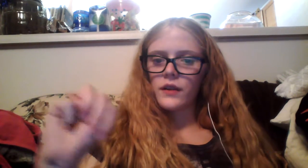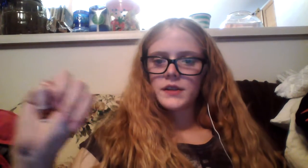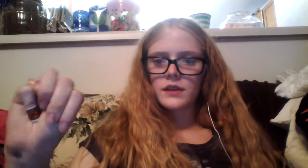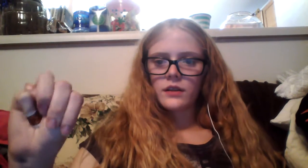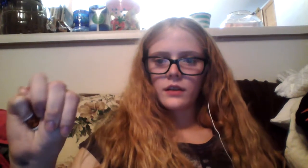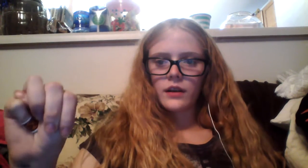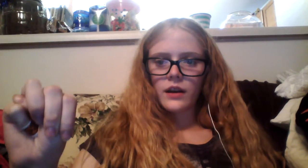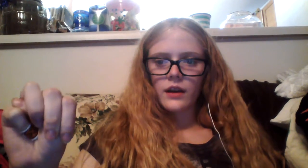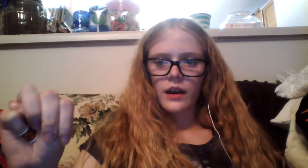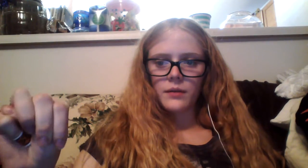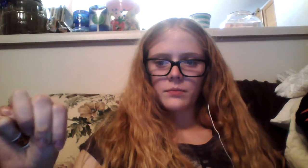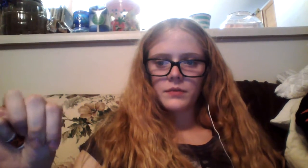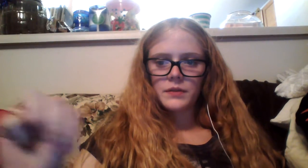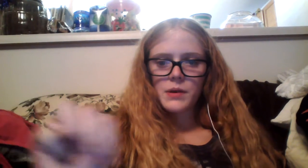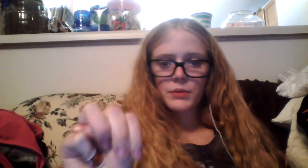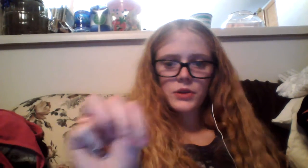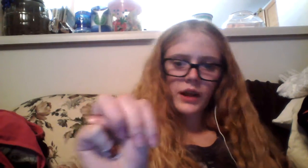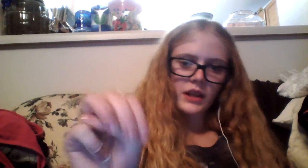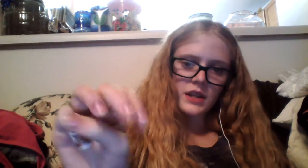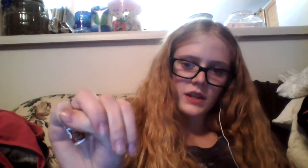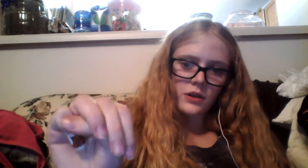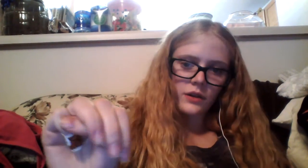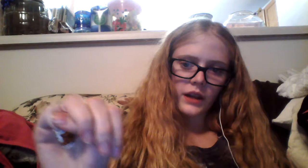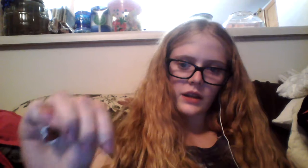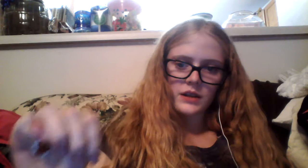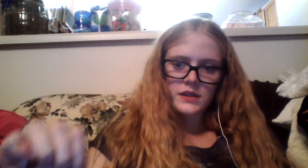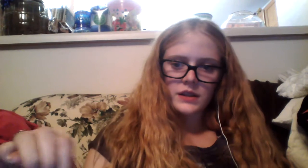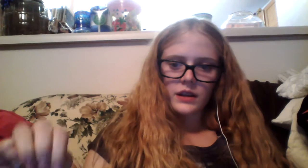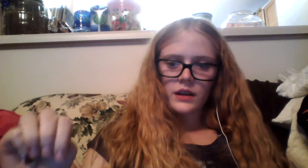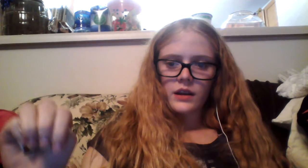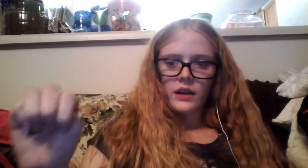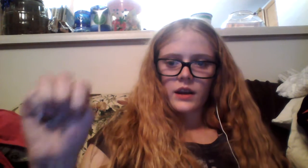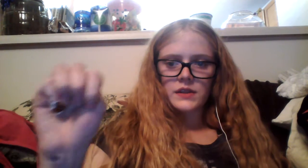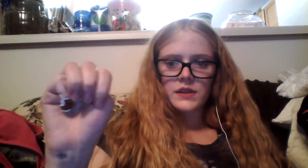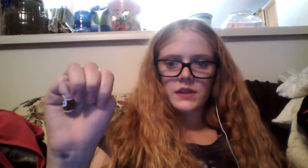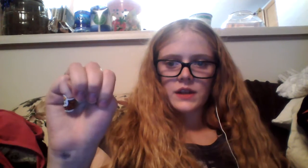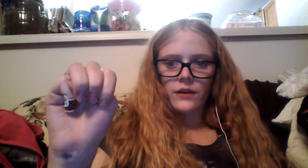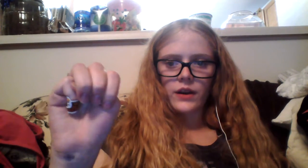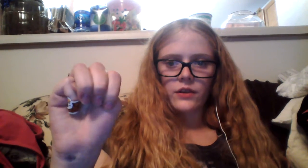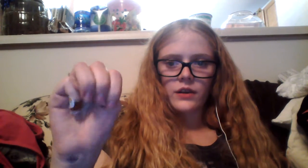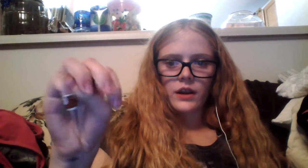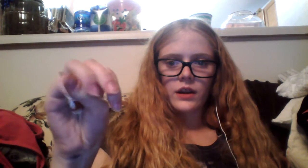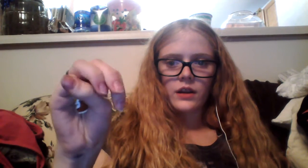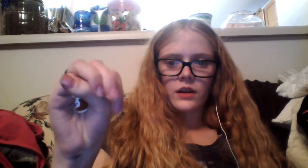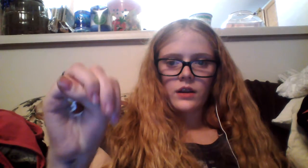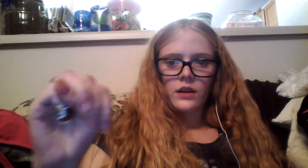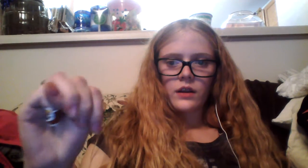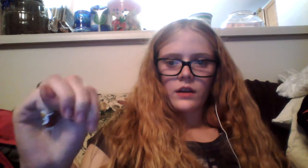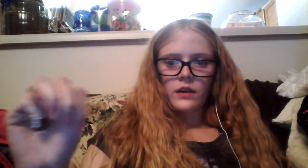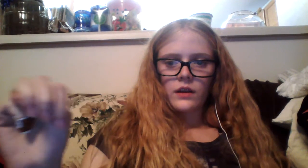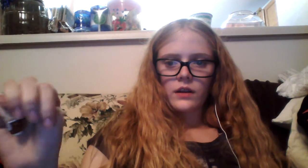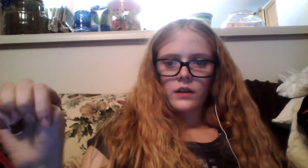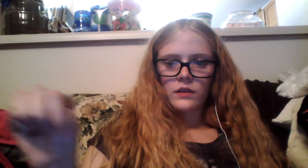this. People do it like this. I do it like this. Because this is how I learned it.